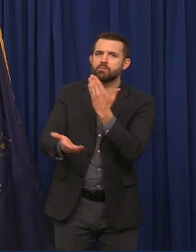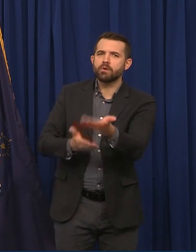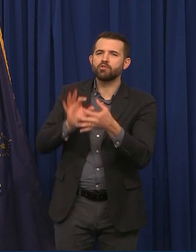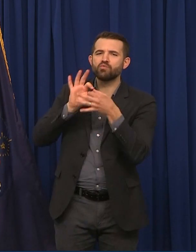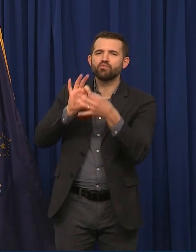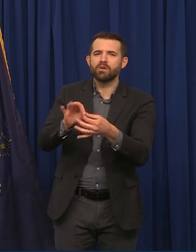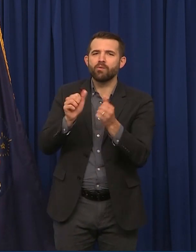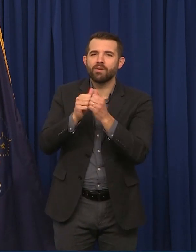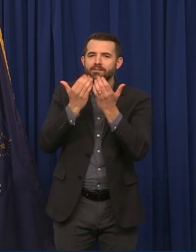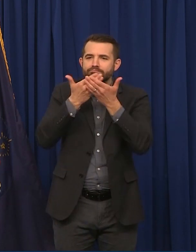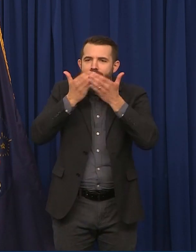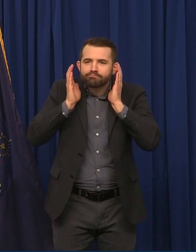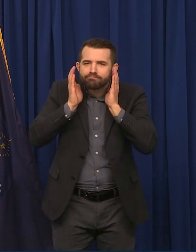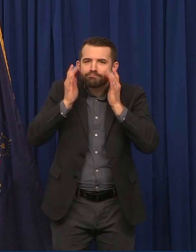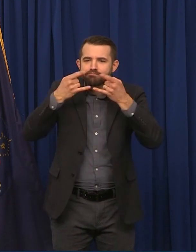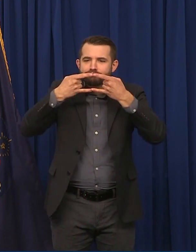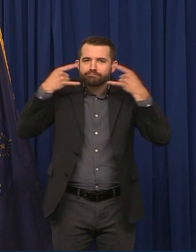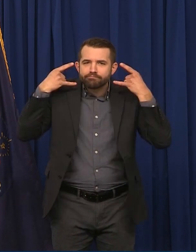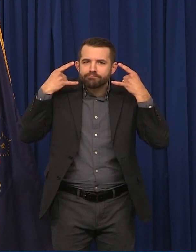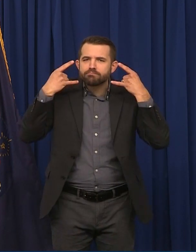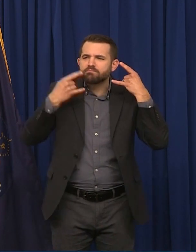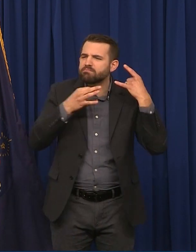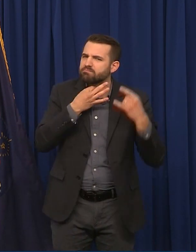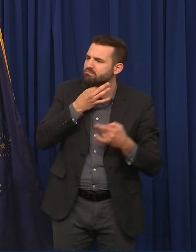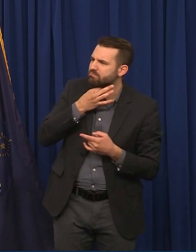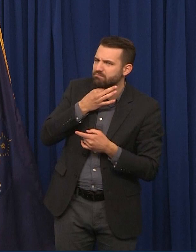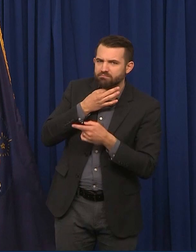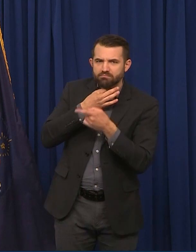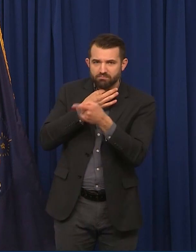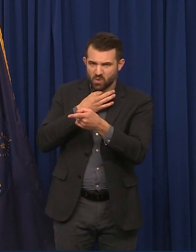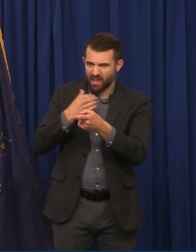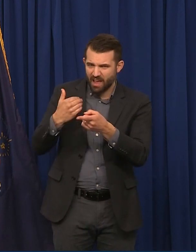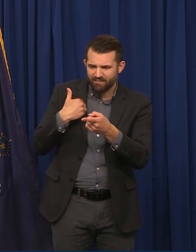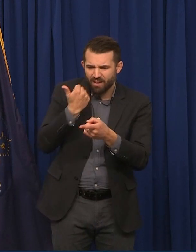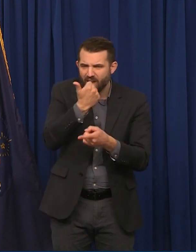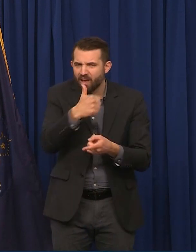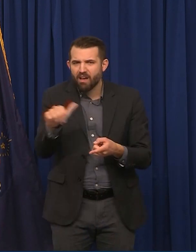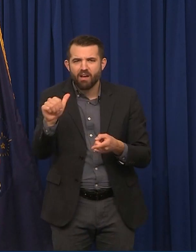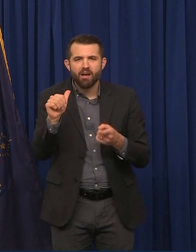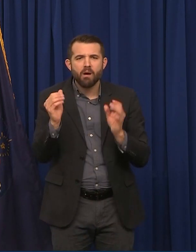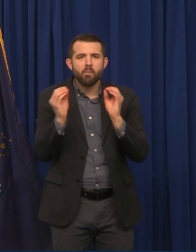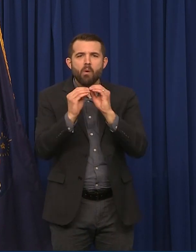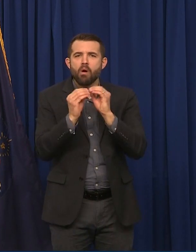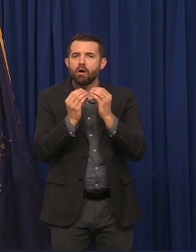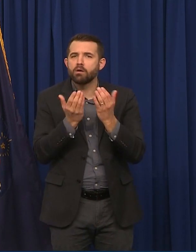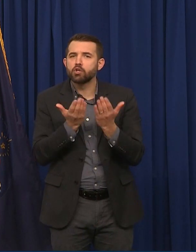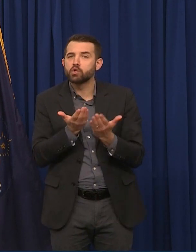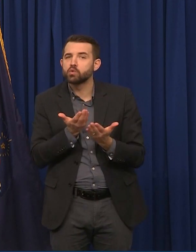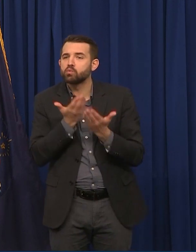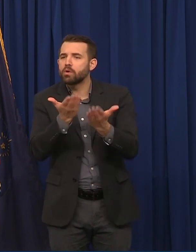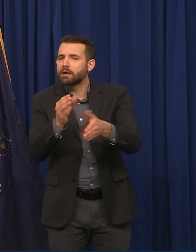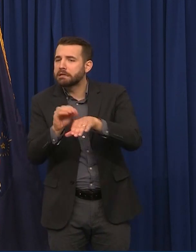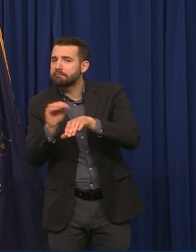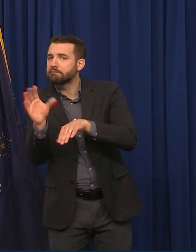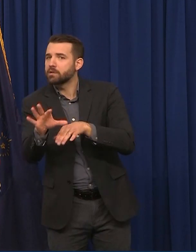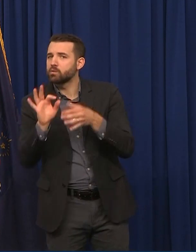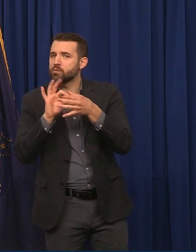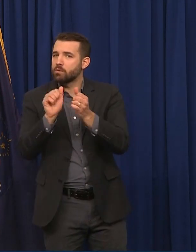about whether or not people can make more effective masks. Obviously, they're not going to be N95 grade,